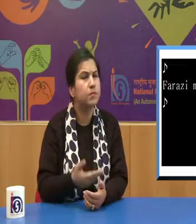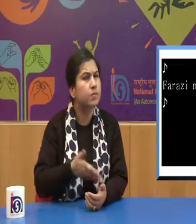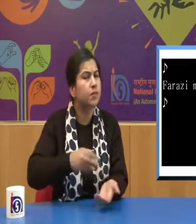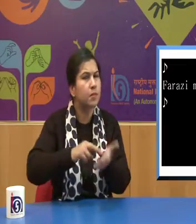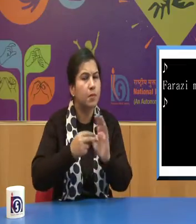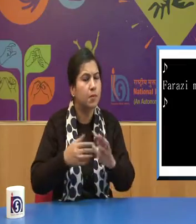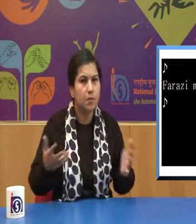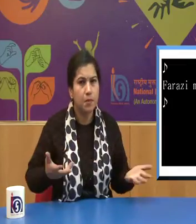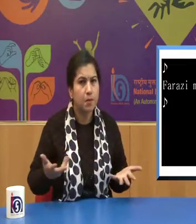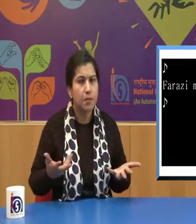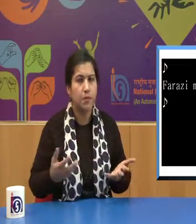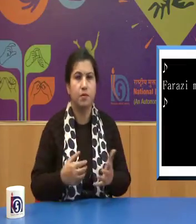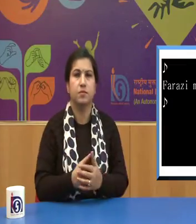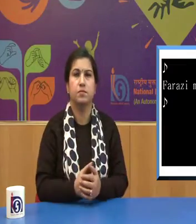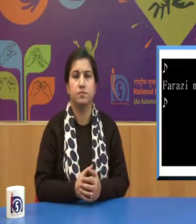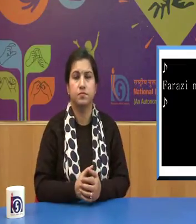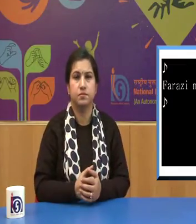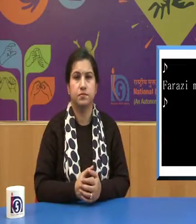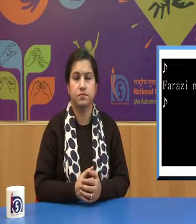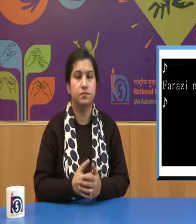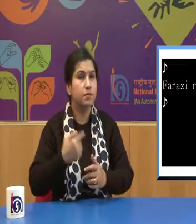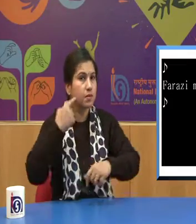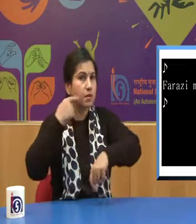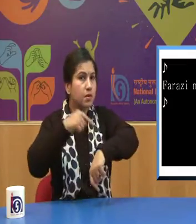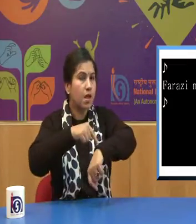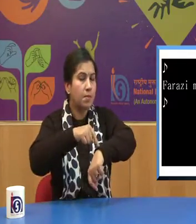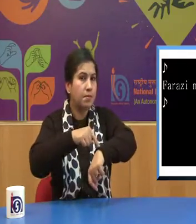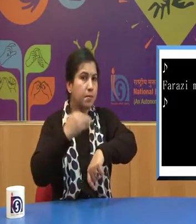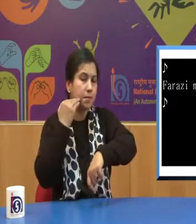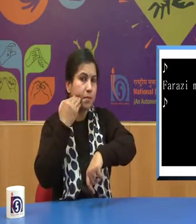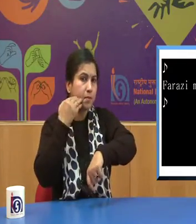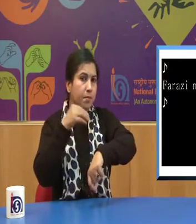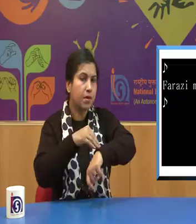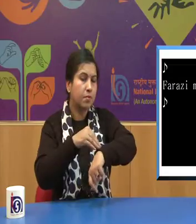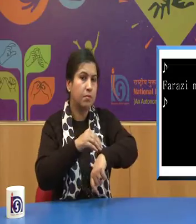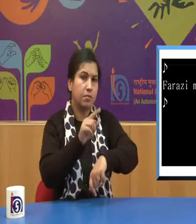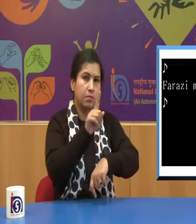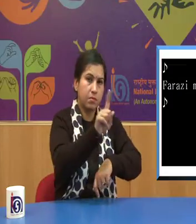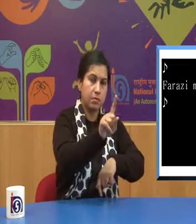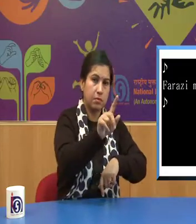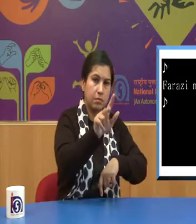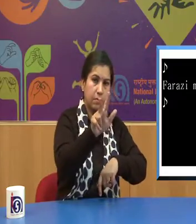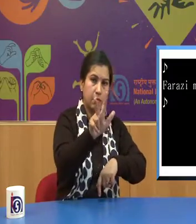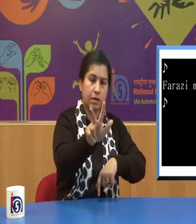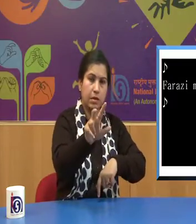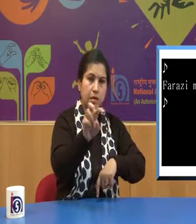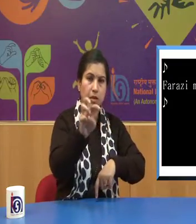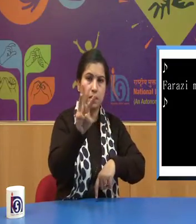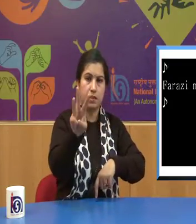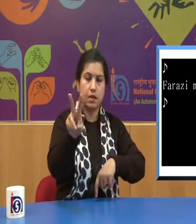Farazi movement was during the time period between the year 1838